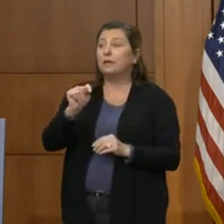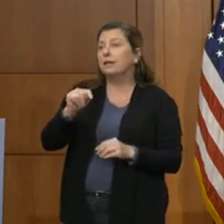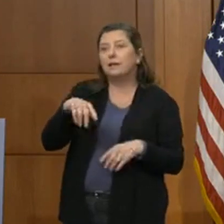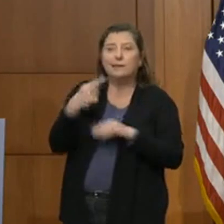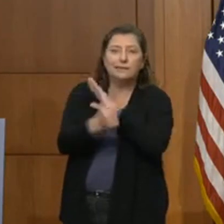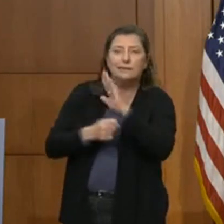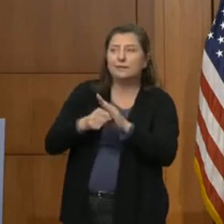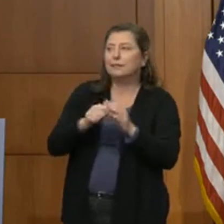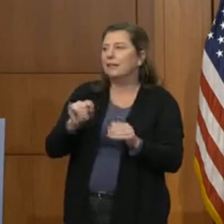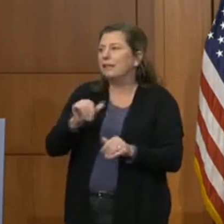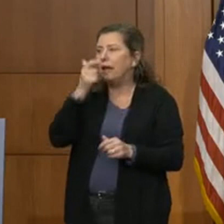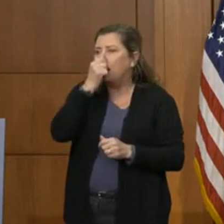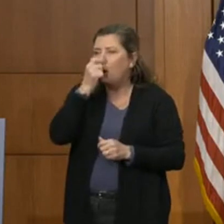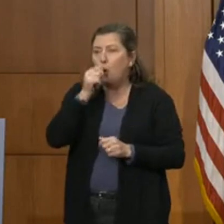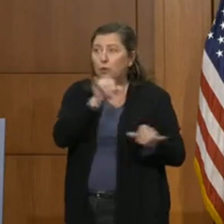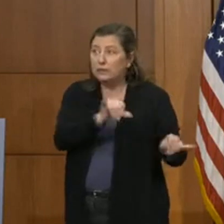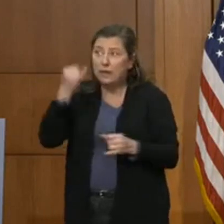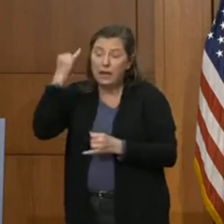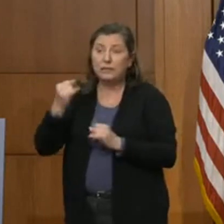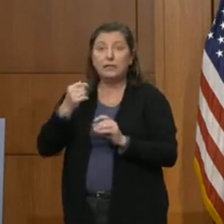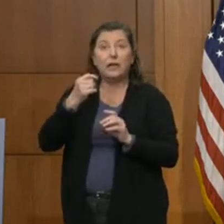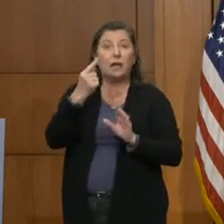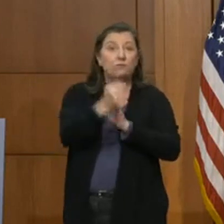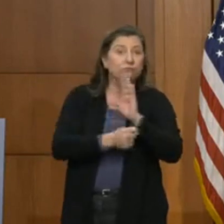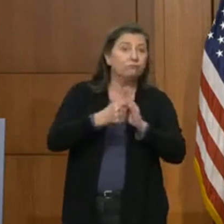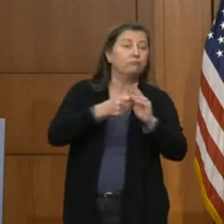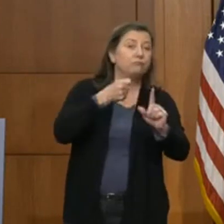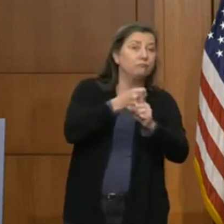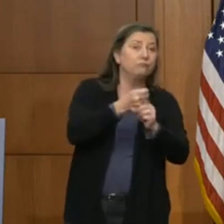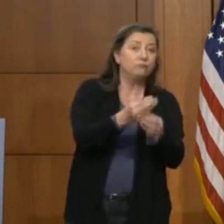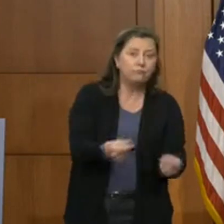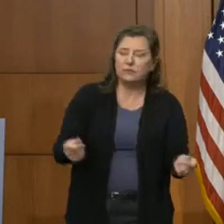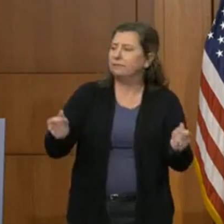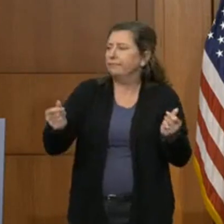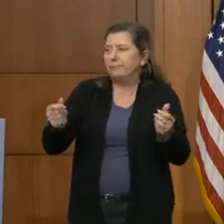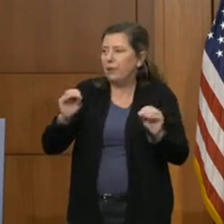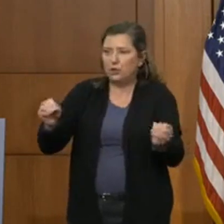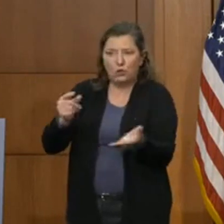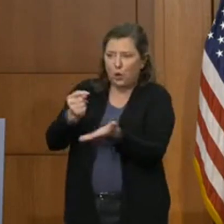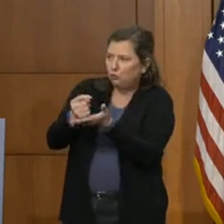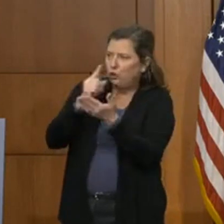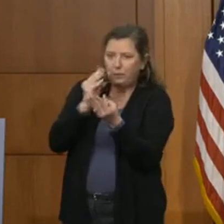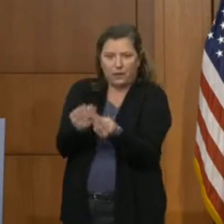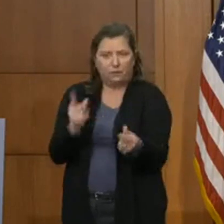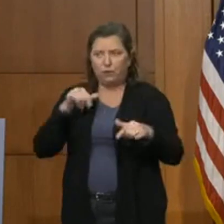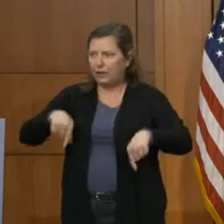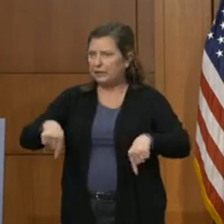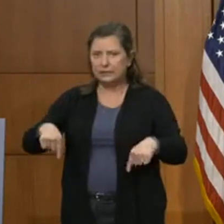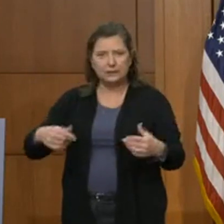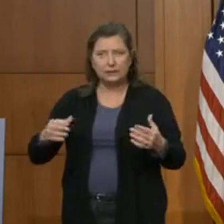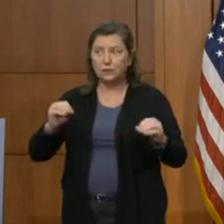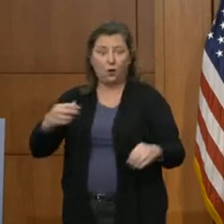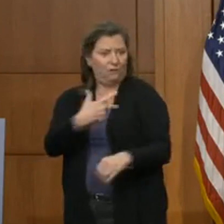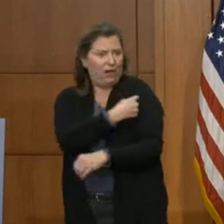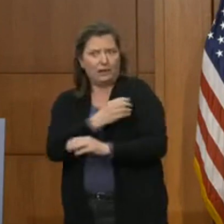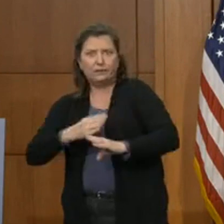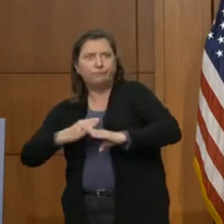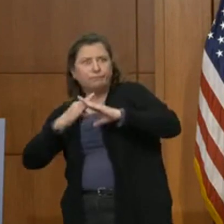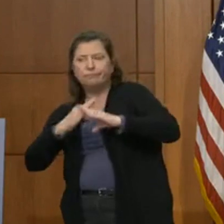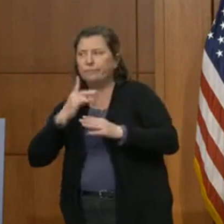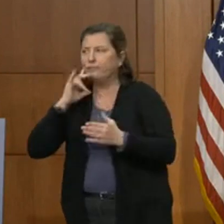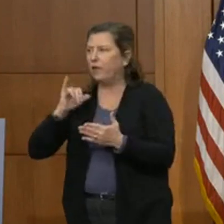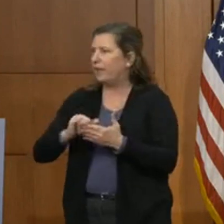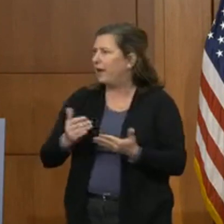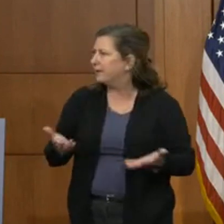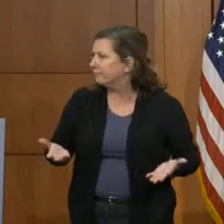a cold virus, for example. There is no treatment for this virus to date. There's no vaccination for